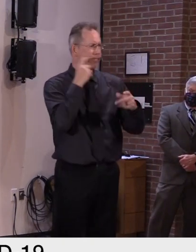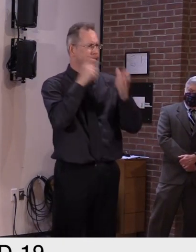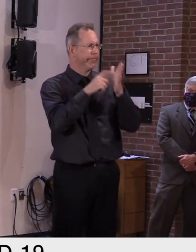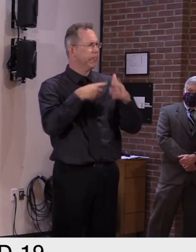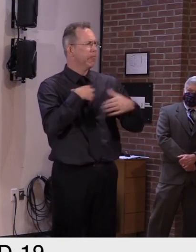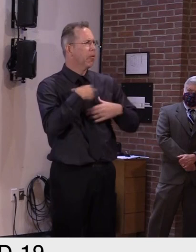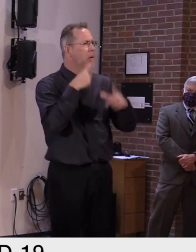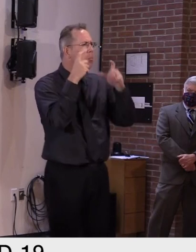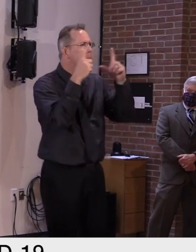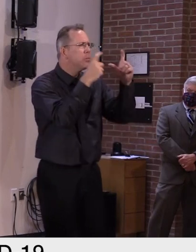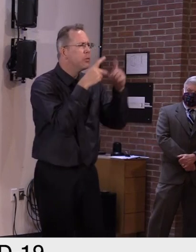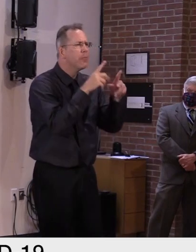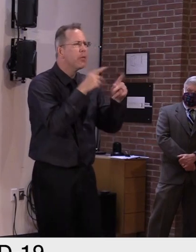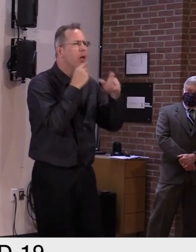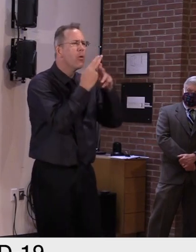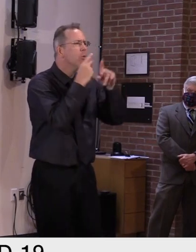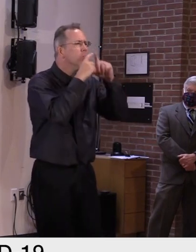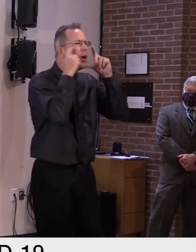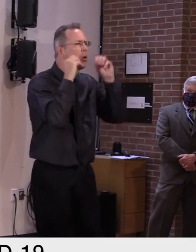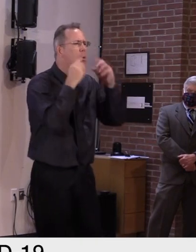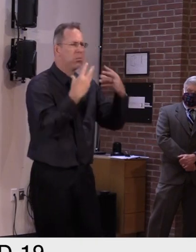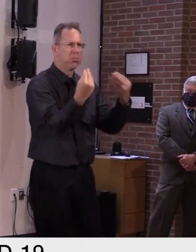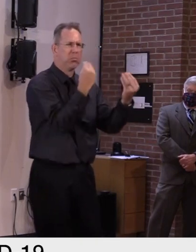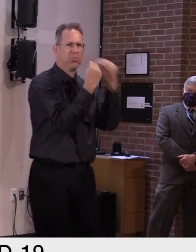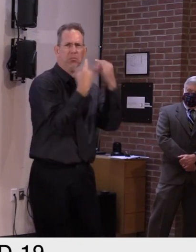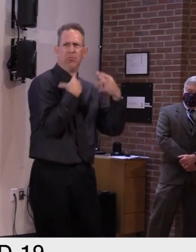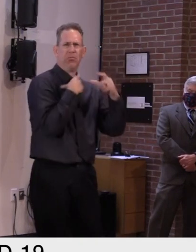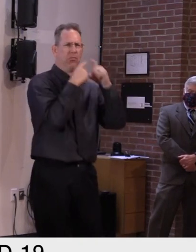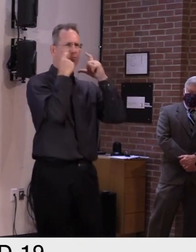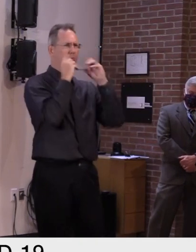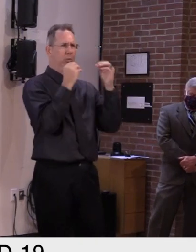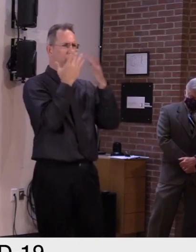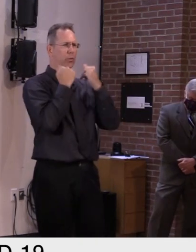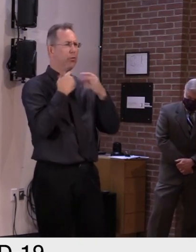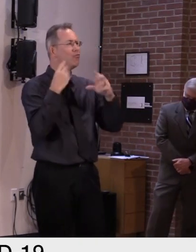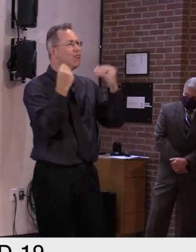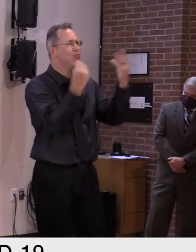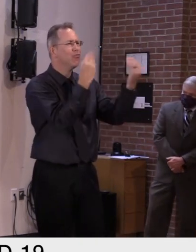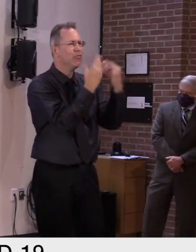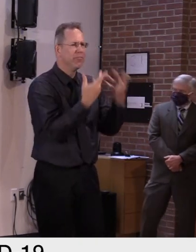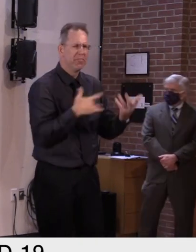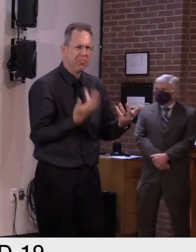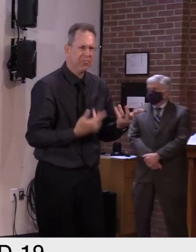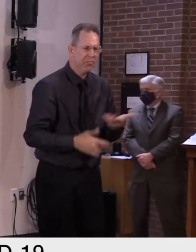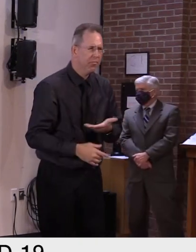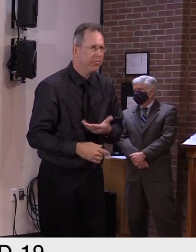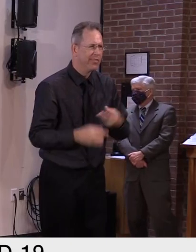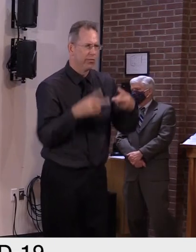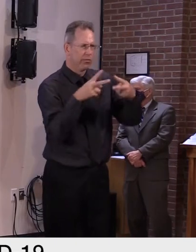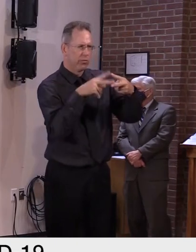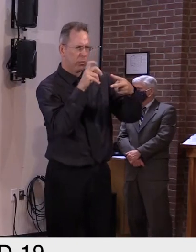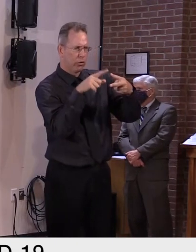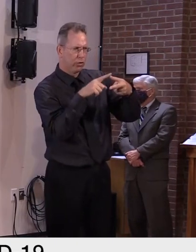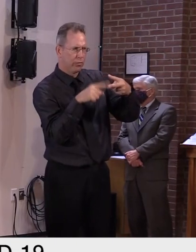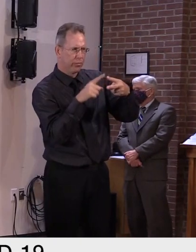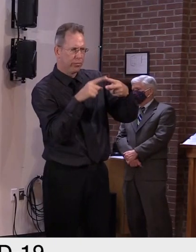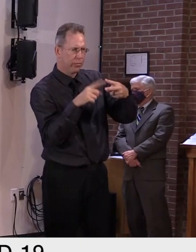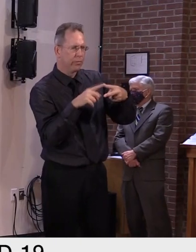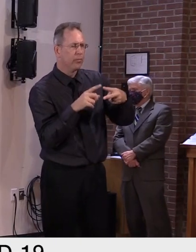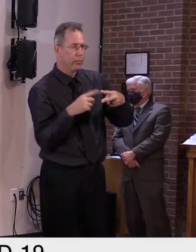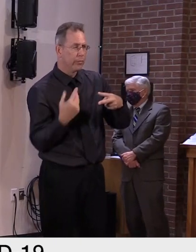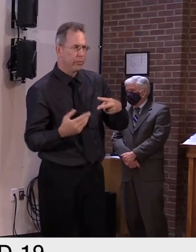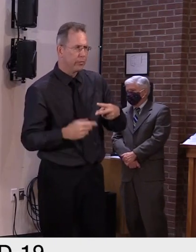been trying to promote is the use of masks. We believe that that's part of what will